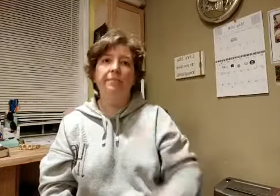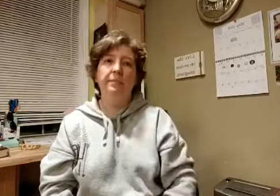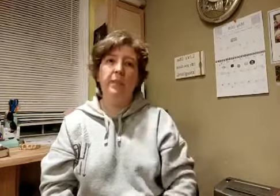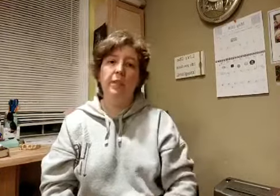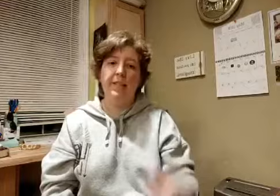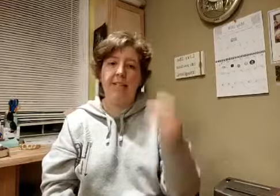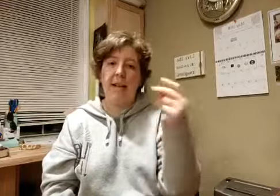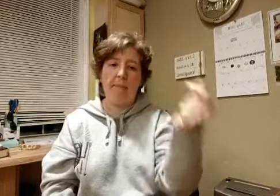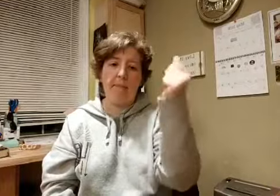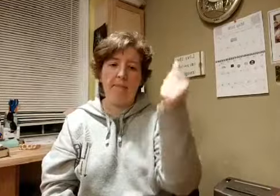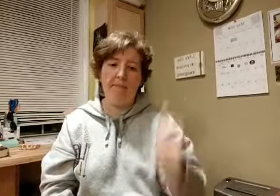You snap.